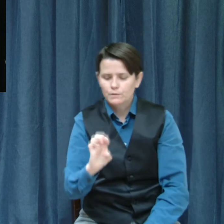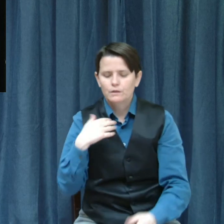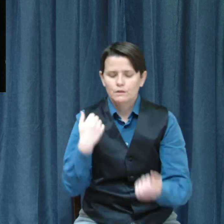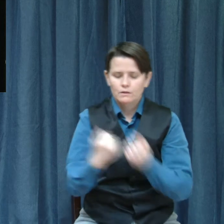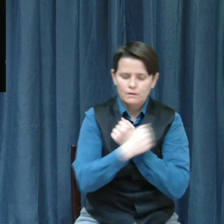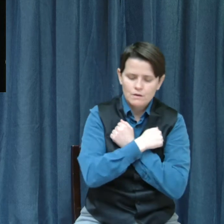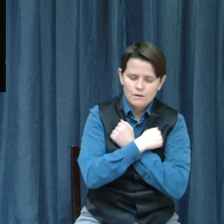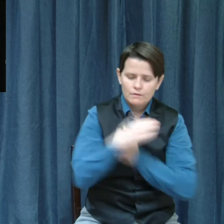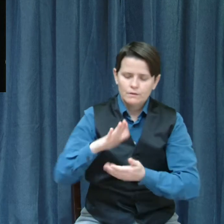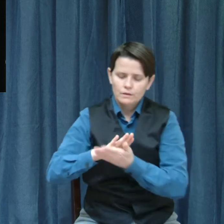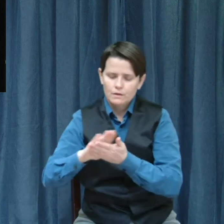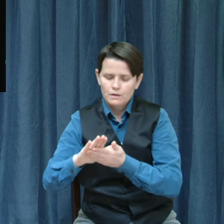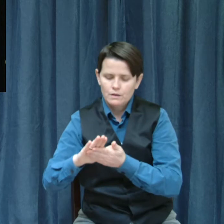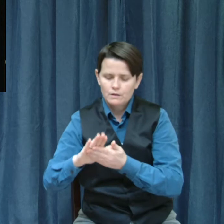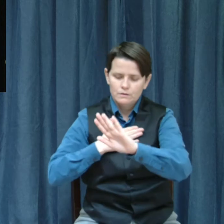in the making.